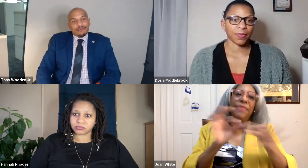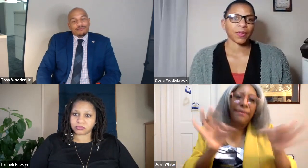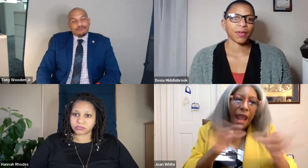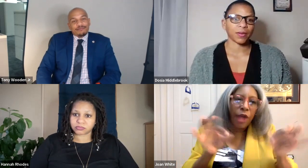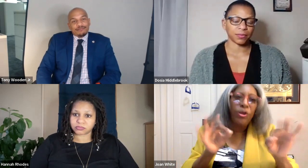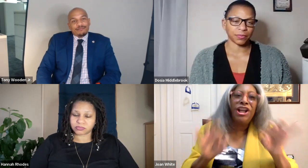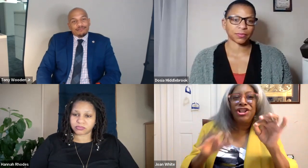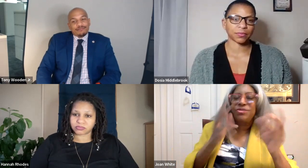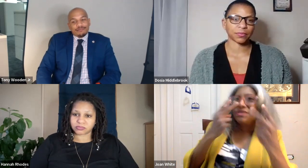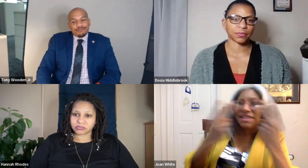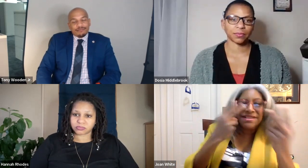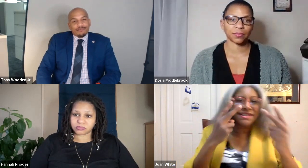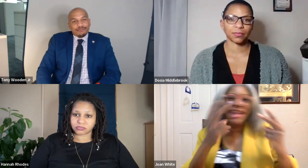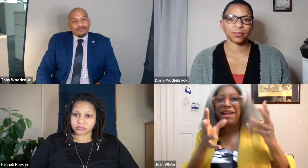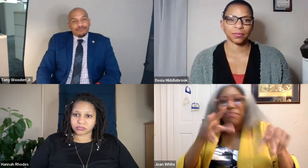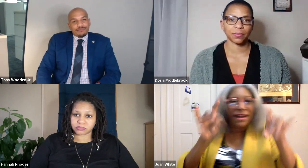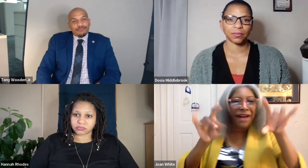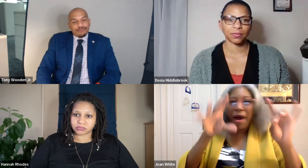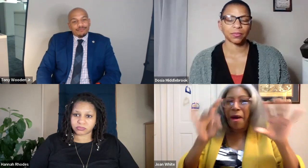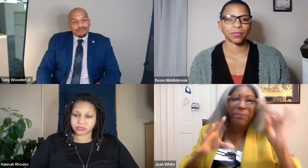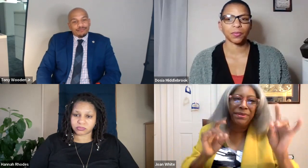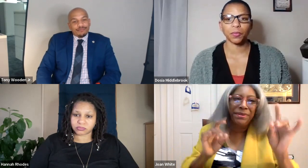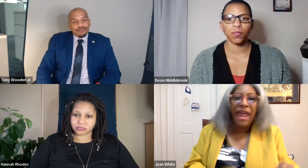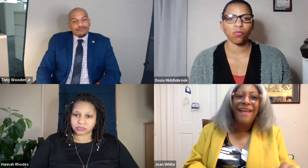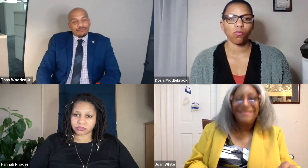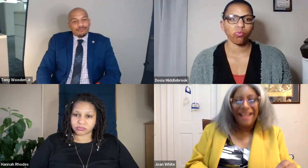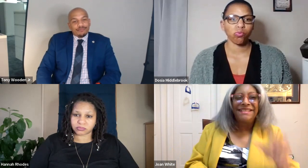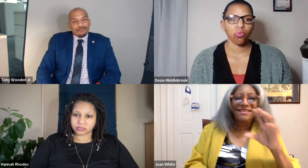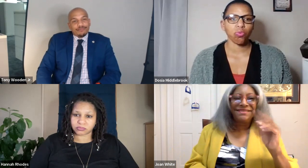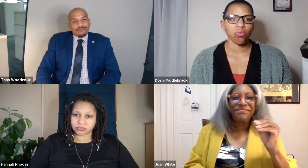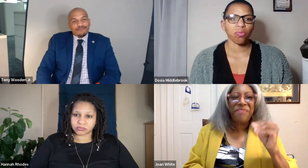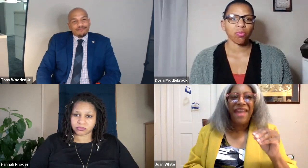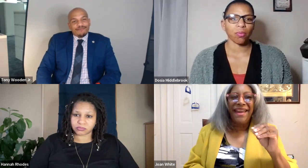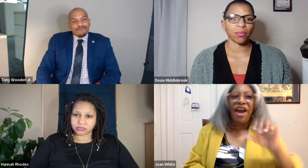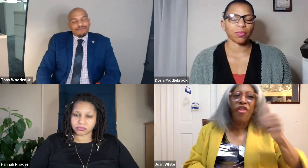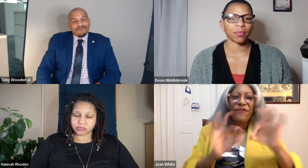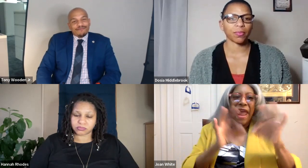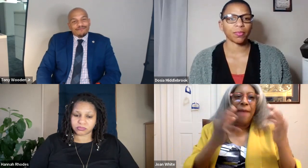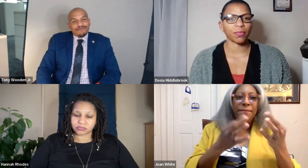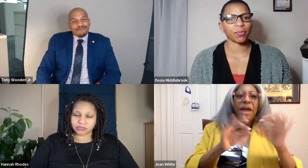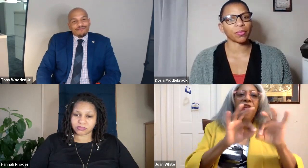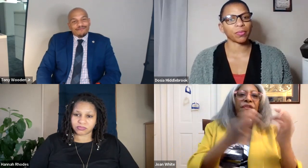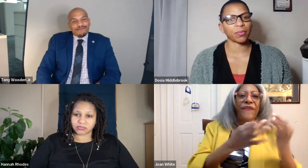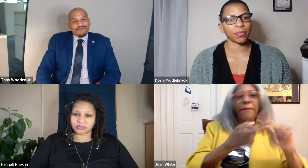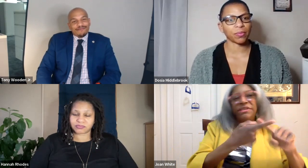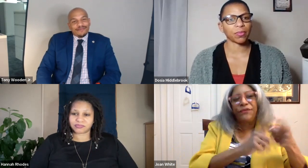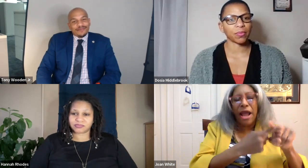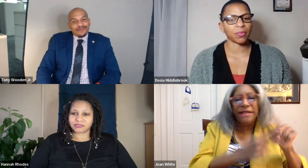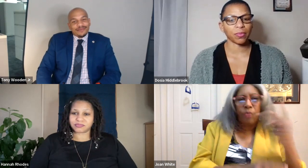that we'll never take for granted. We just pick things up through family members and